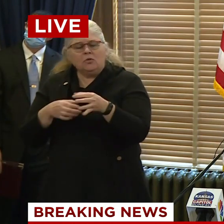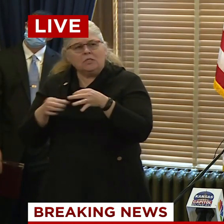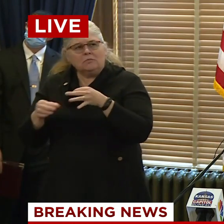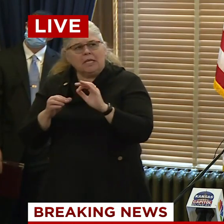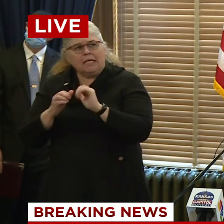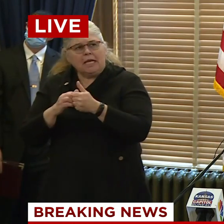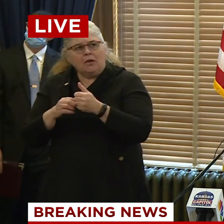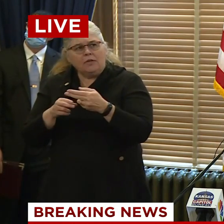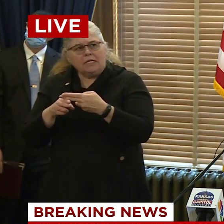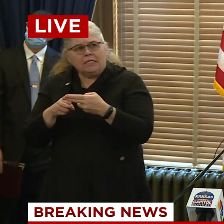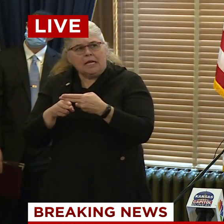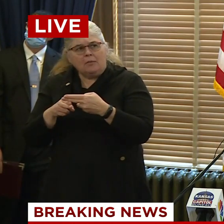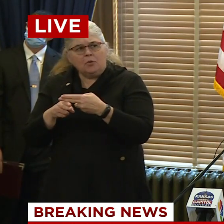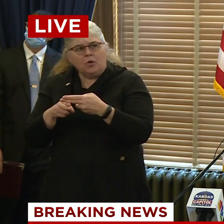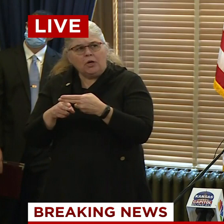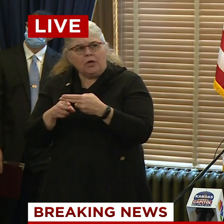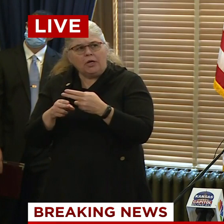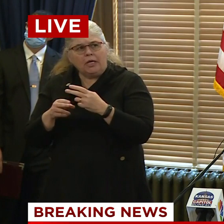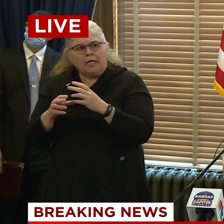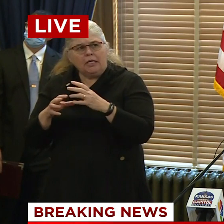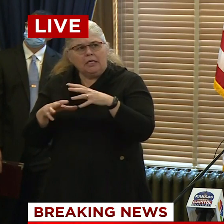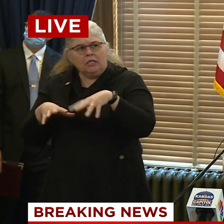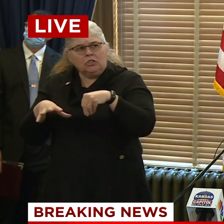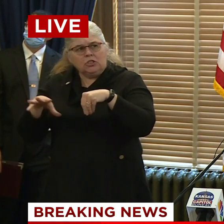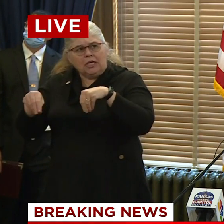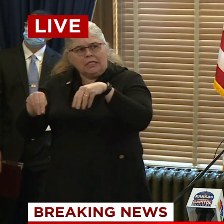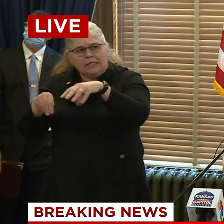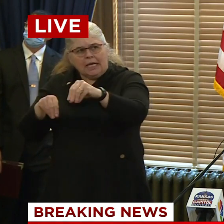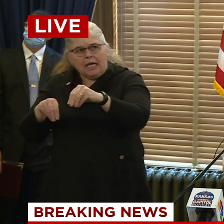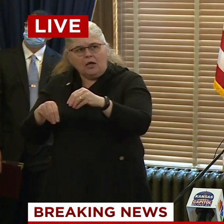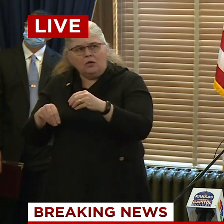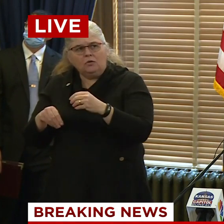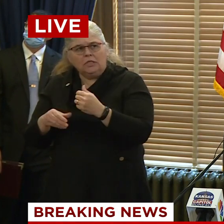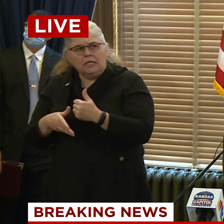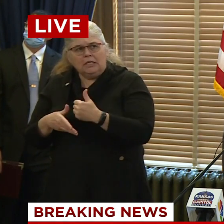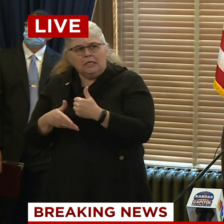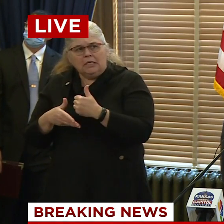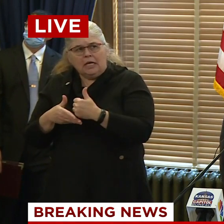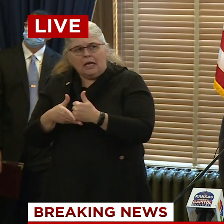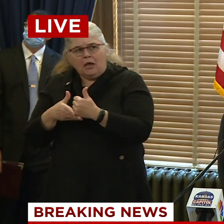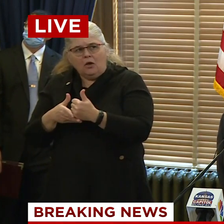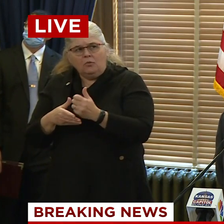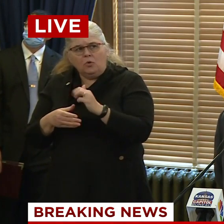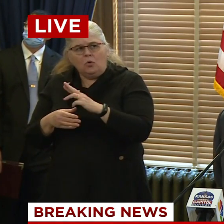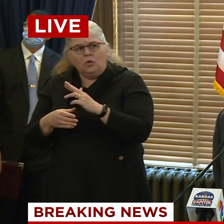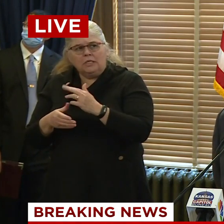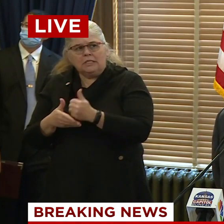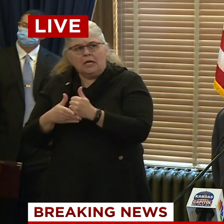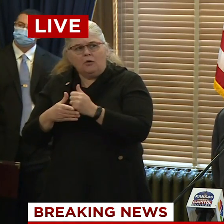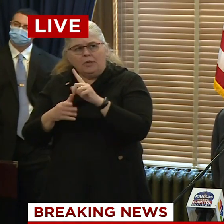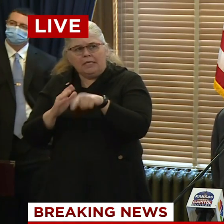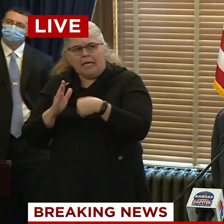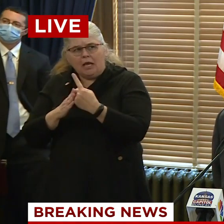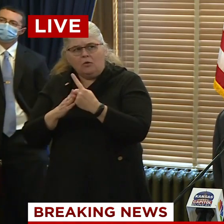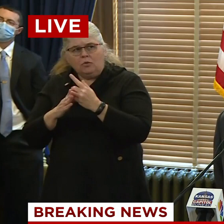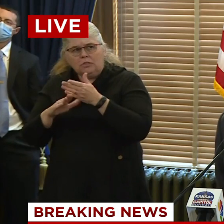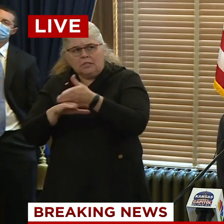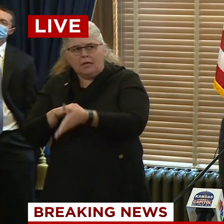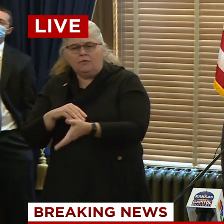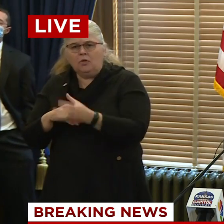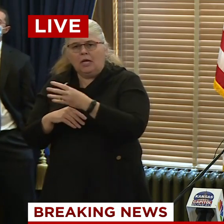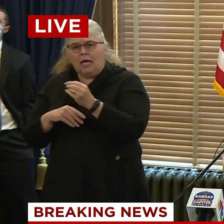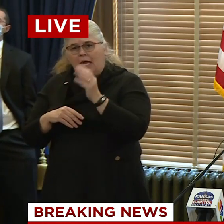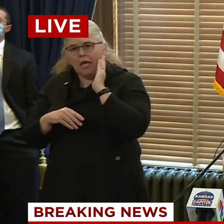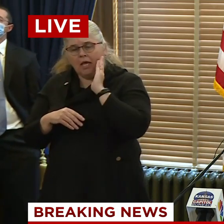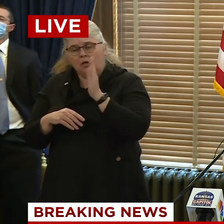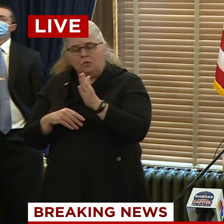Is it just for that benefiting that those 30 to 60 minutes, or does it help in the hours afterwards? And are you recommending that